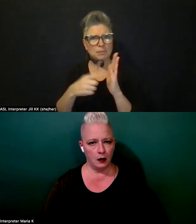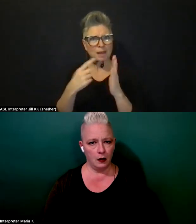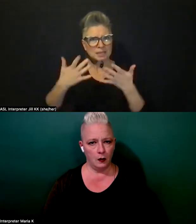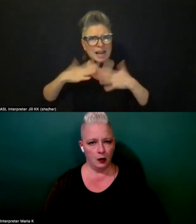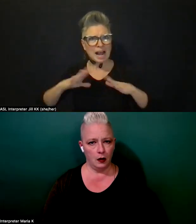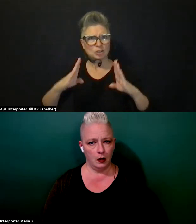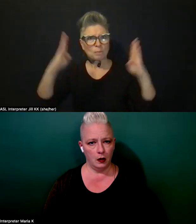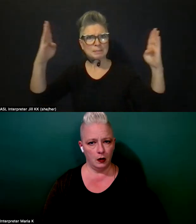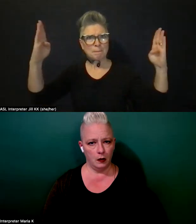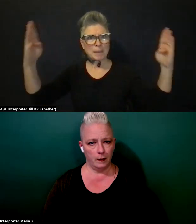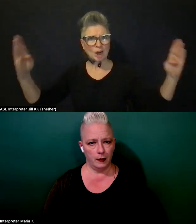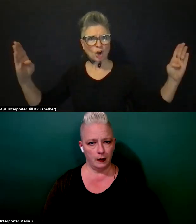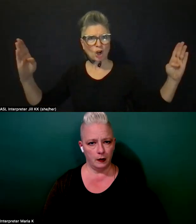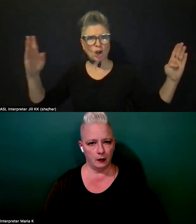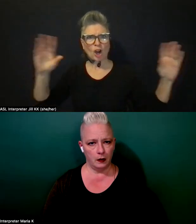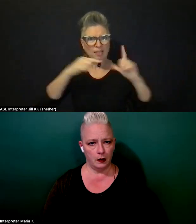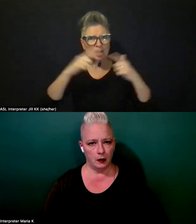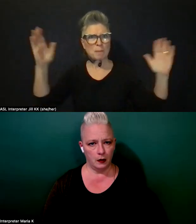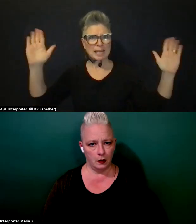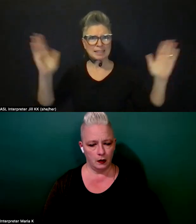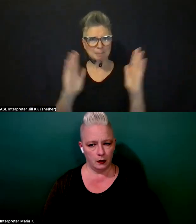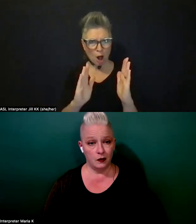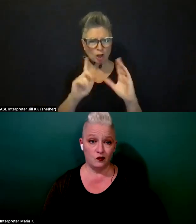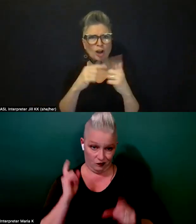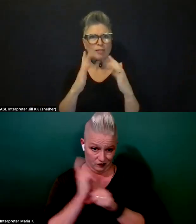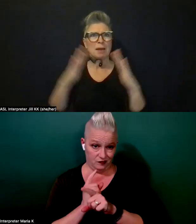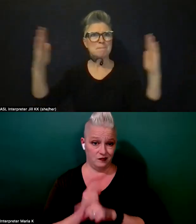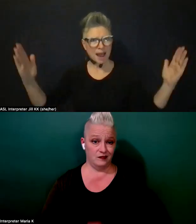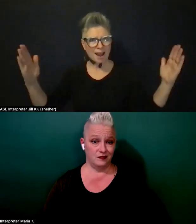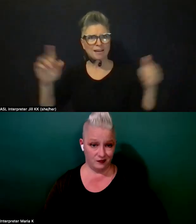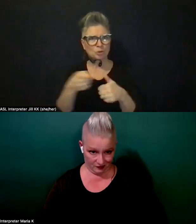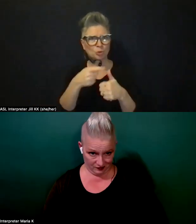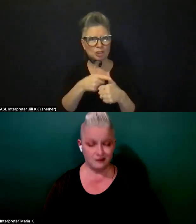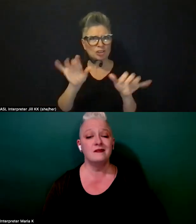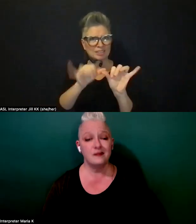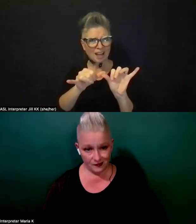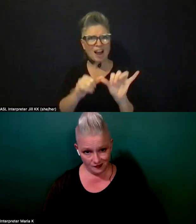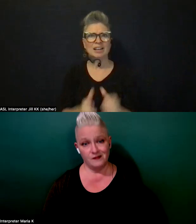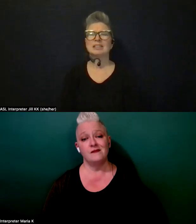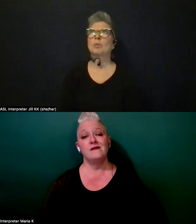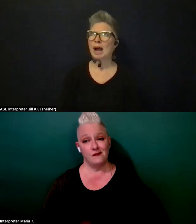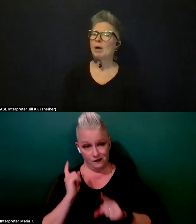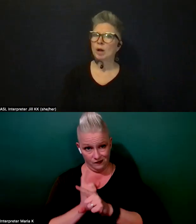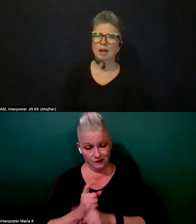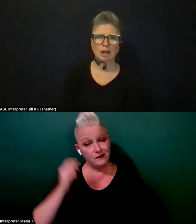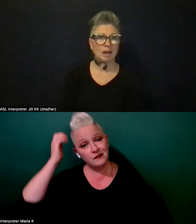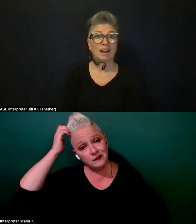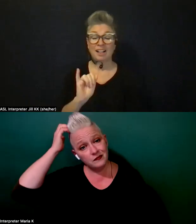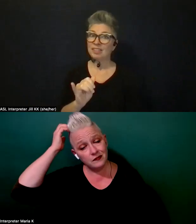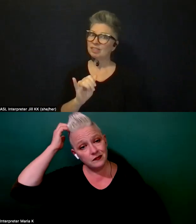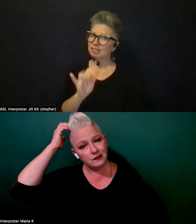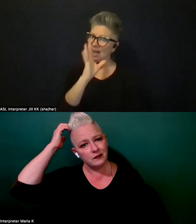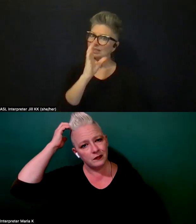bigger, bigger, bigger, or smaller, smaller, and never back to Right. the Yeah, original size. Wow, exactly. that's interesting. That's